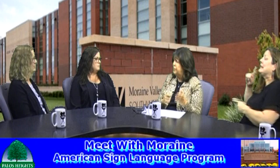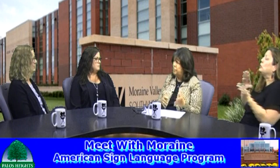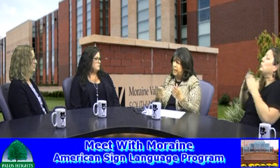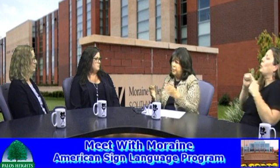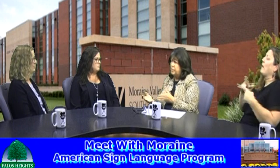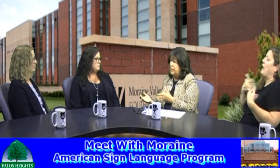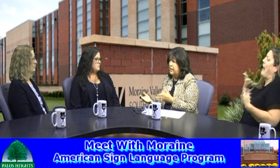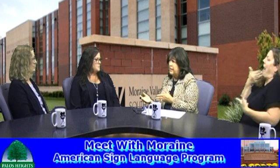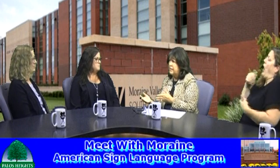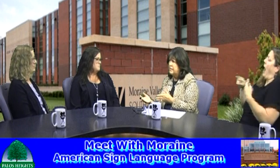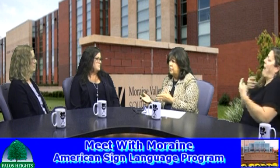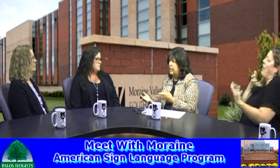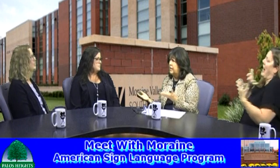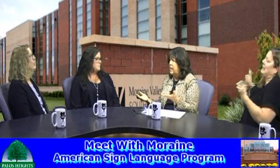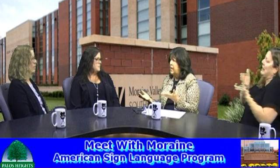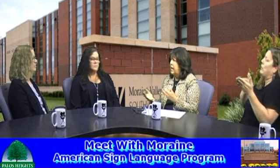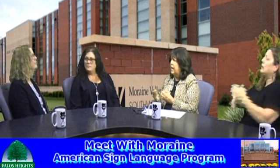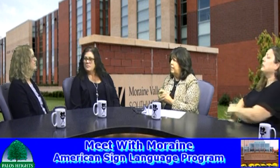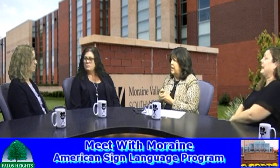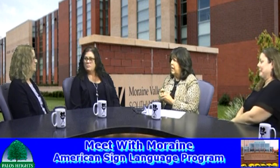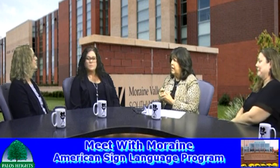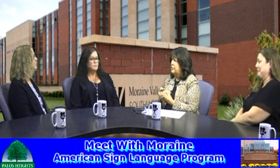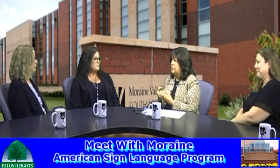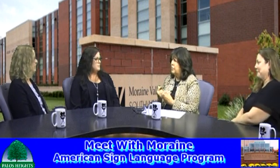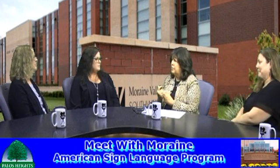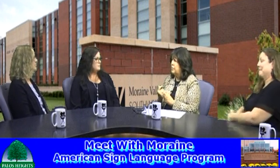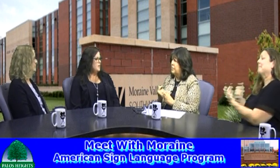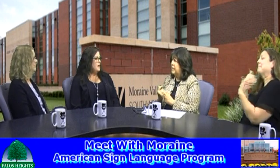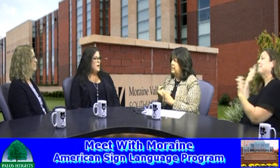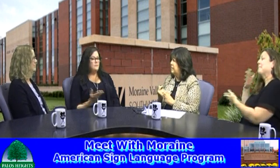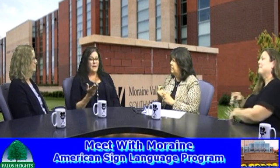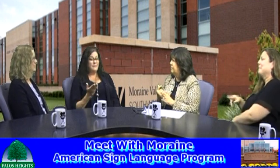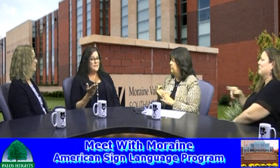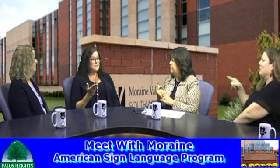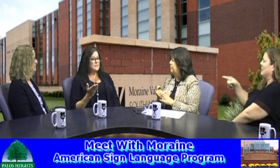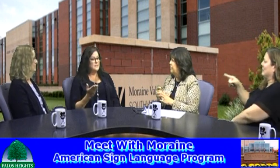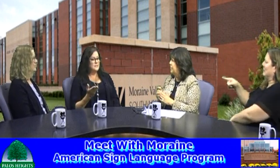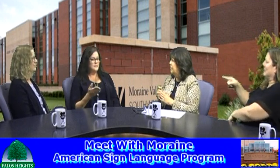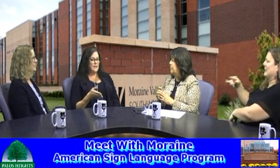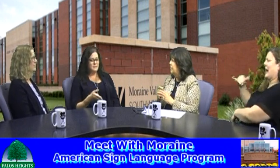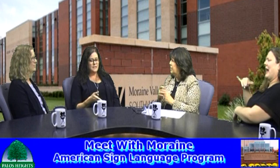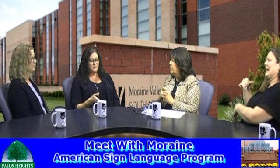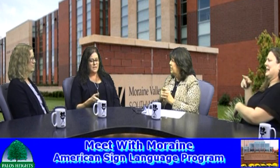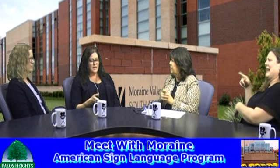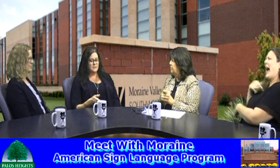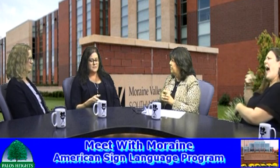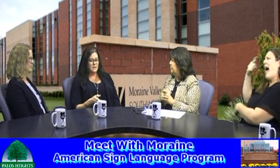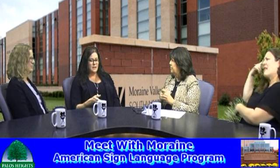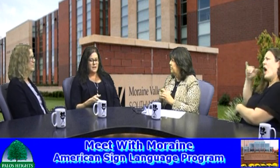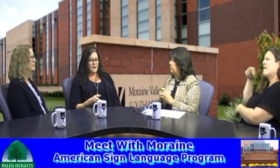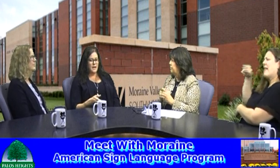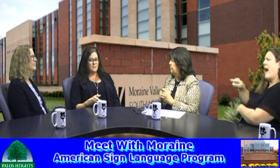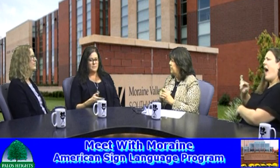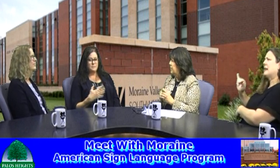community would feel better about that in some way. I don't know, but I like to I think of it